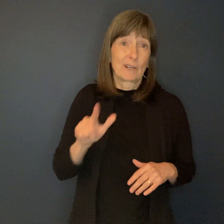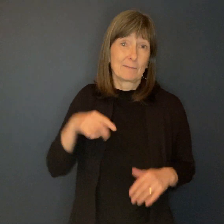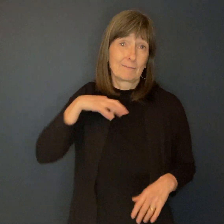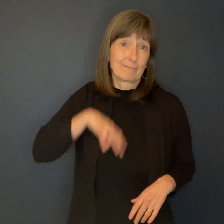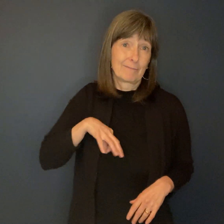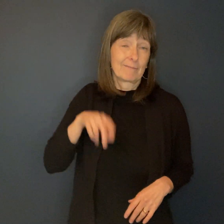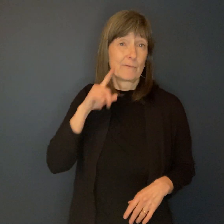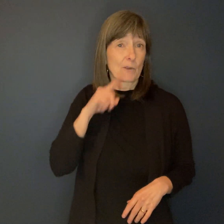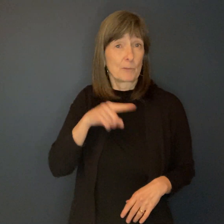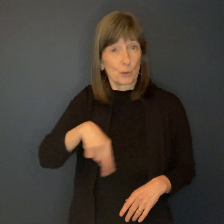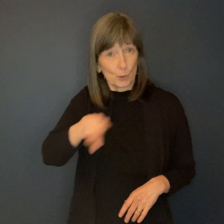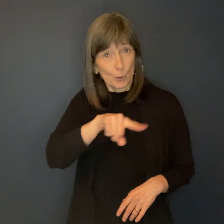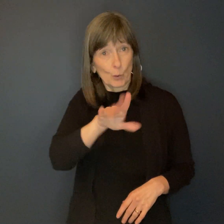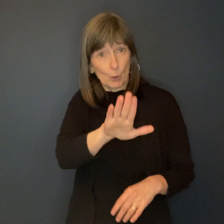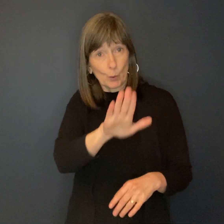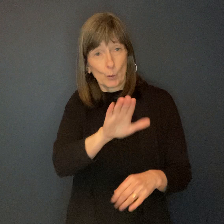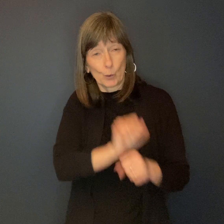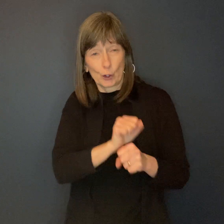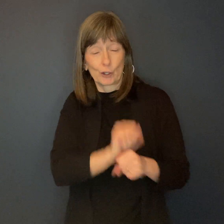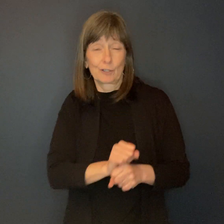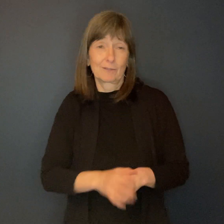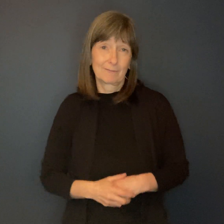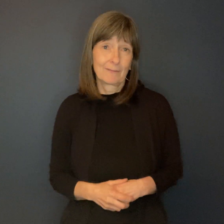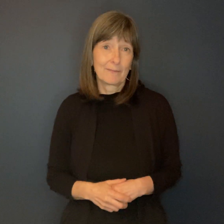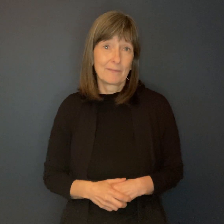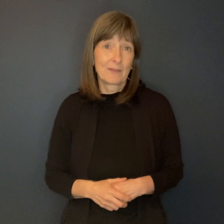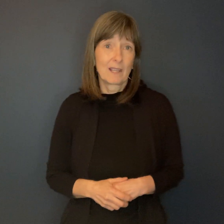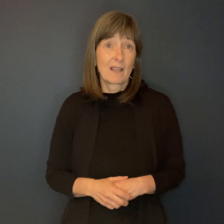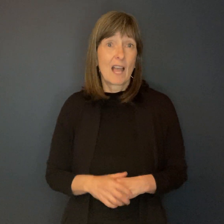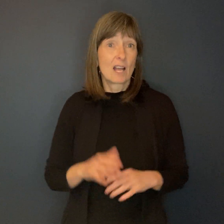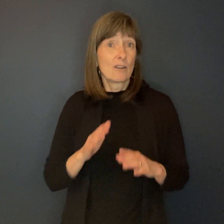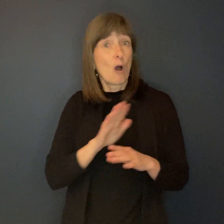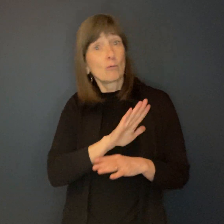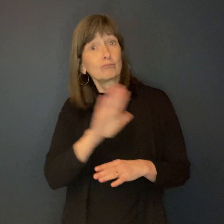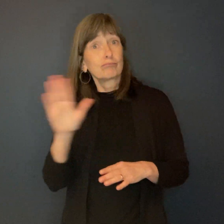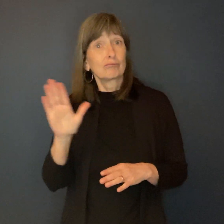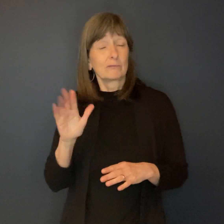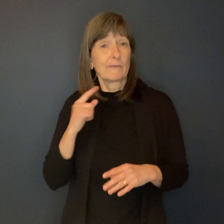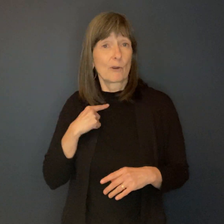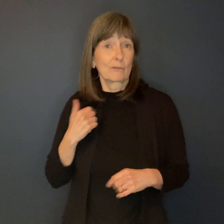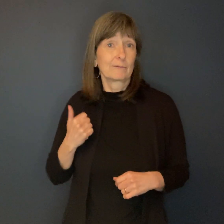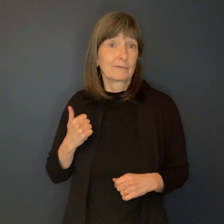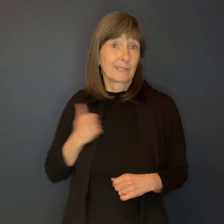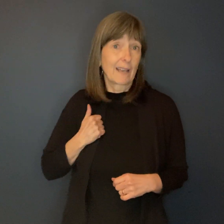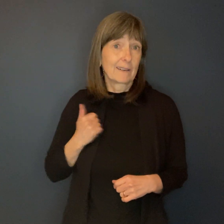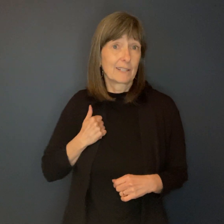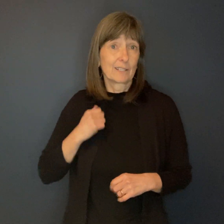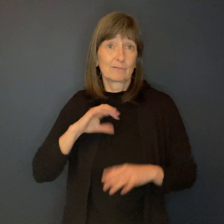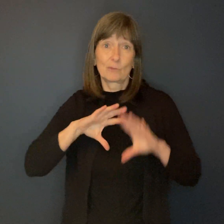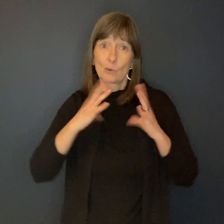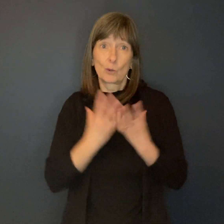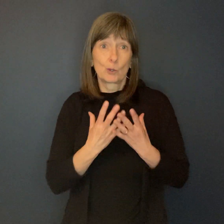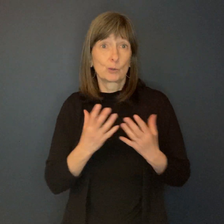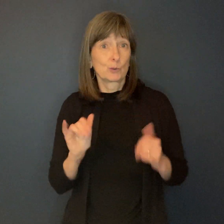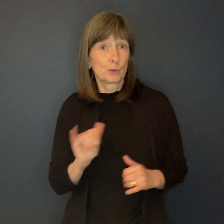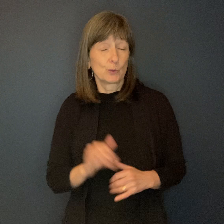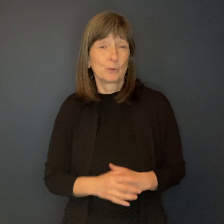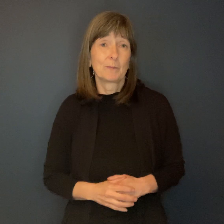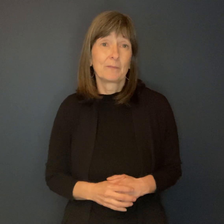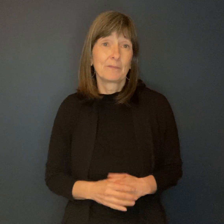this province and to the wider context, both nationally and internationally. Thank you so much. And then to thank you for